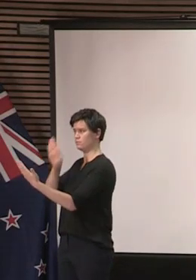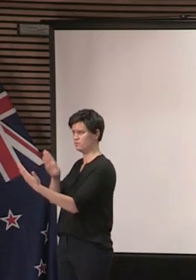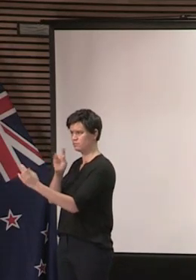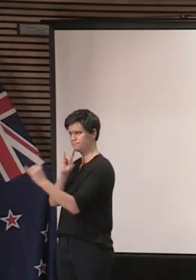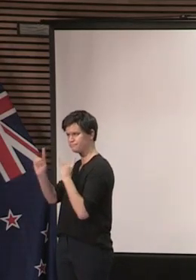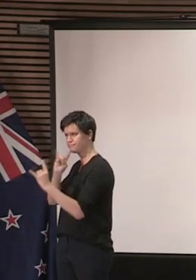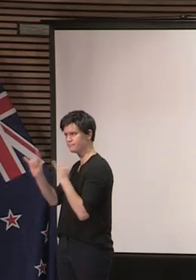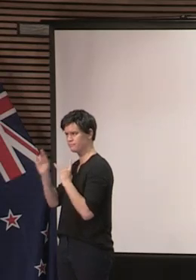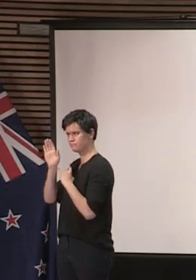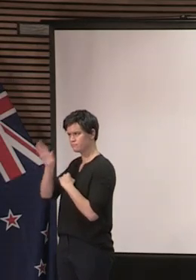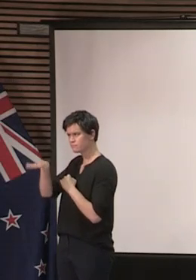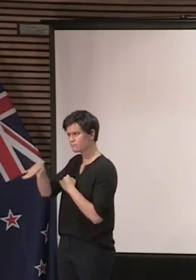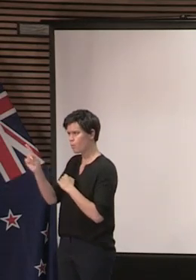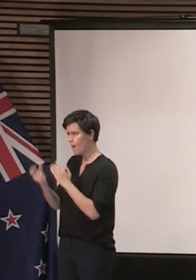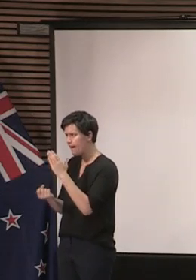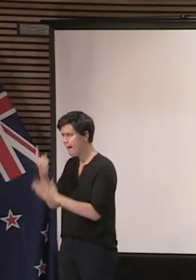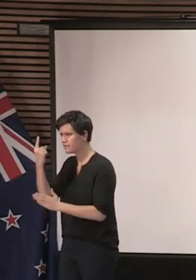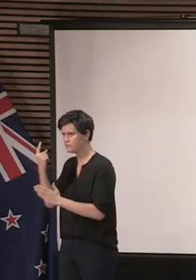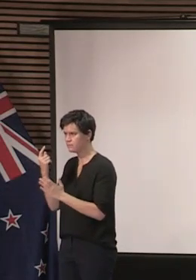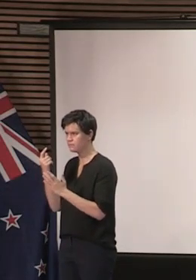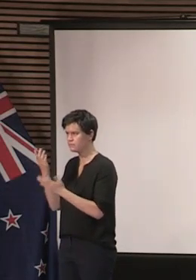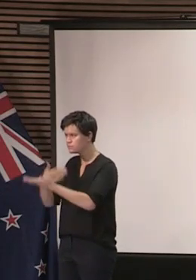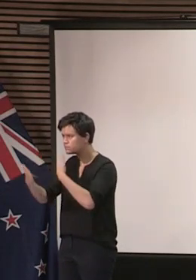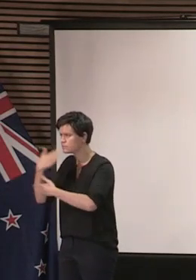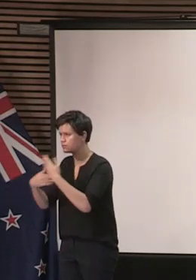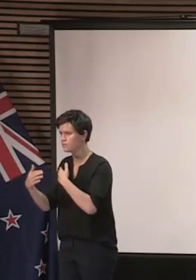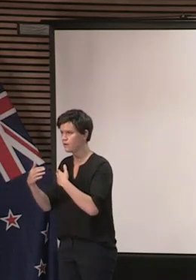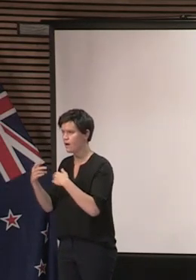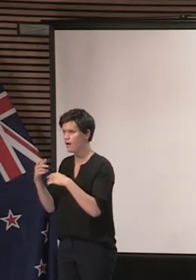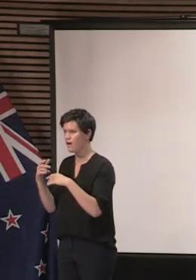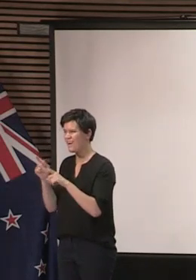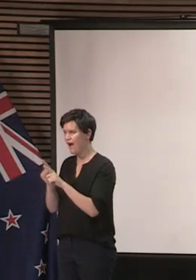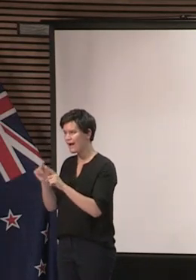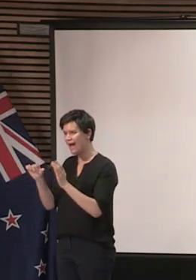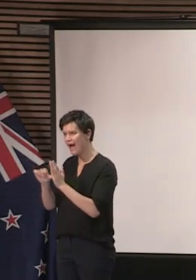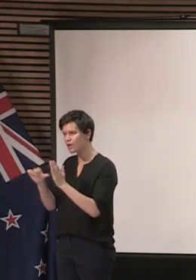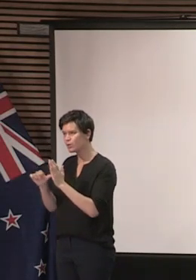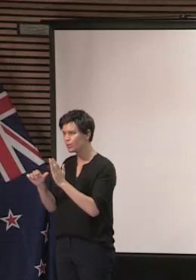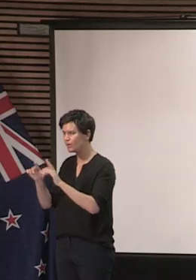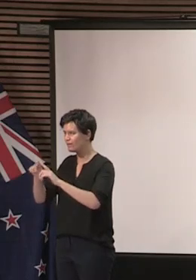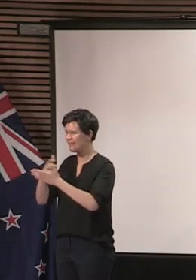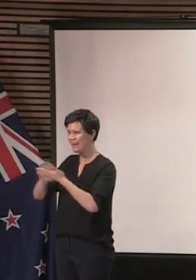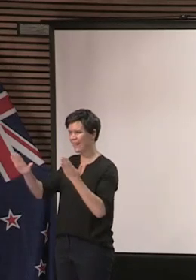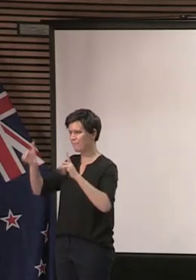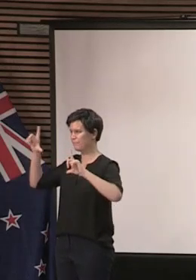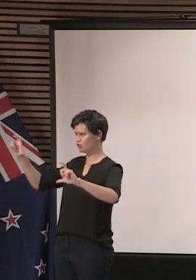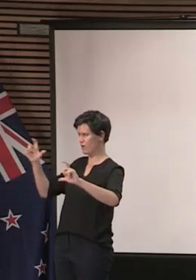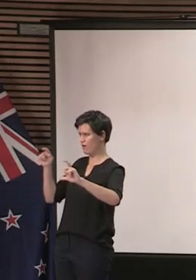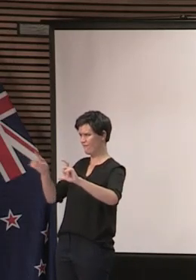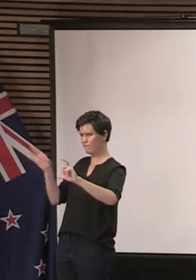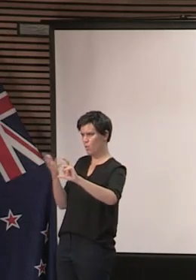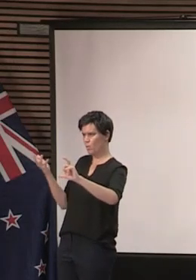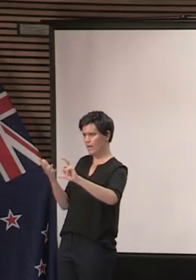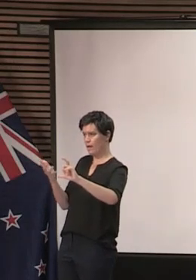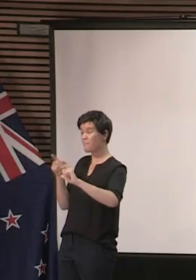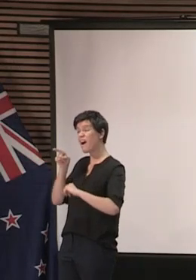ascertain what exactly has happened with a case that is a little bit more difficult to build a picture. But it gives you a sense of exactly what we'll be weighing